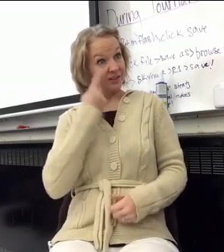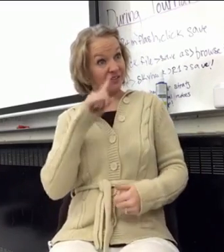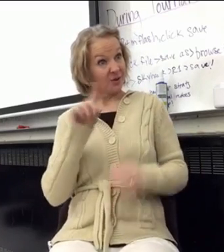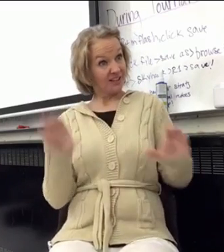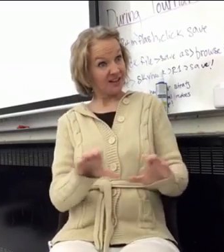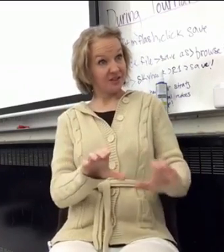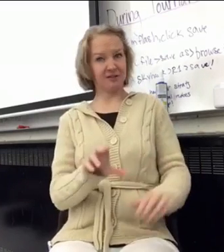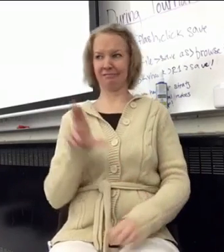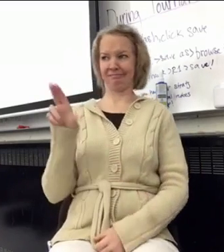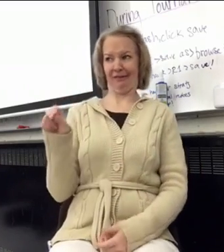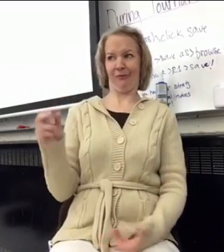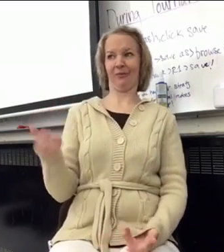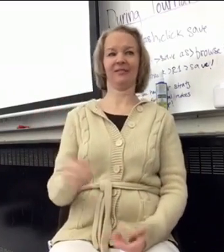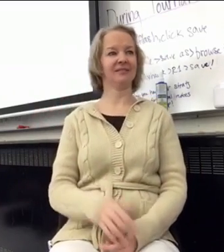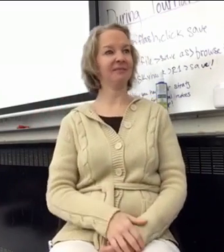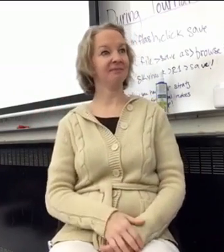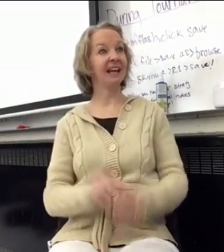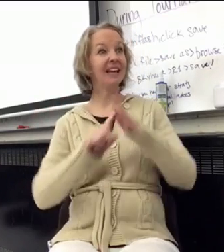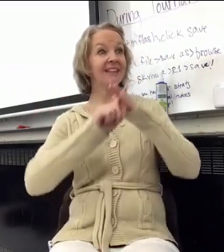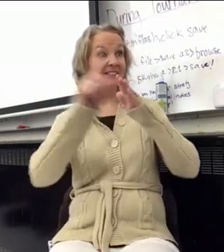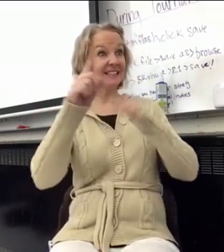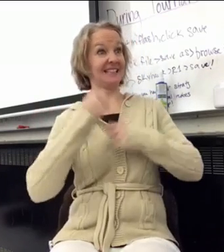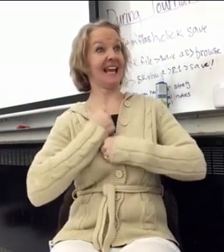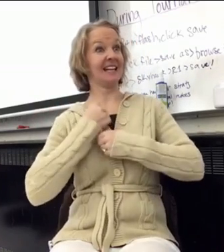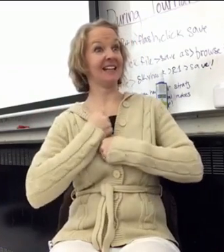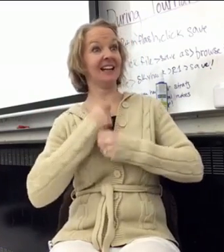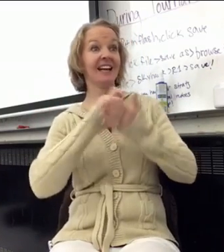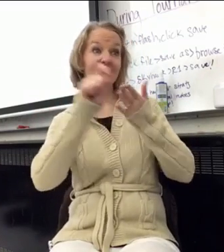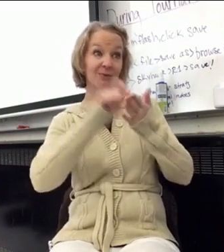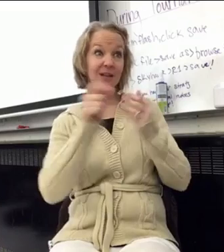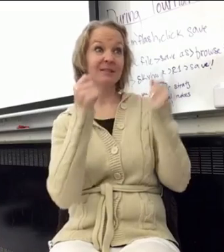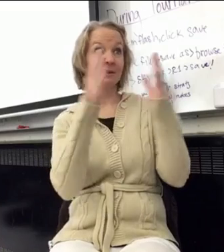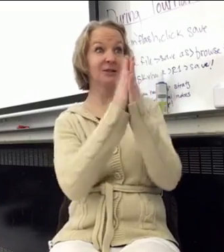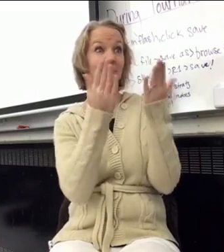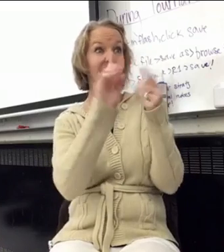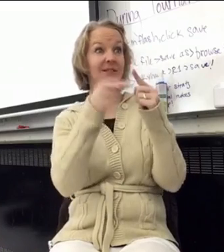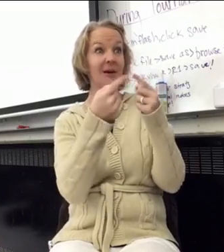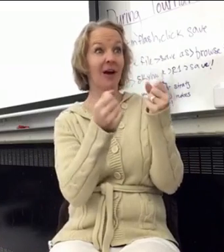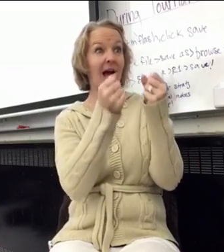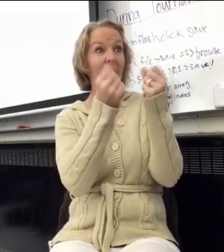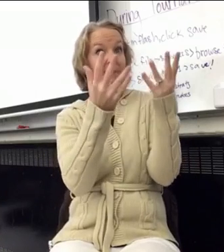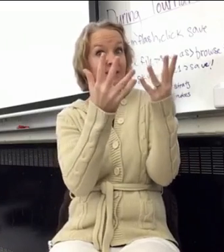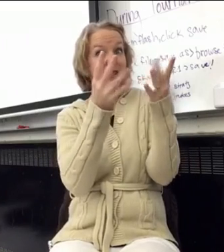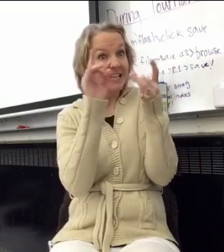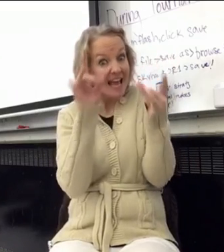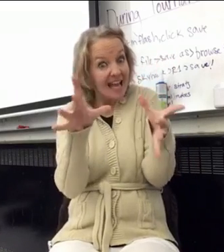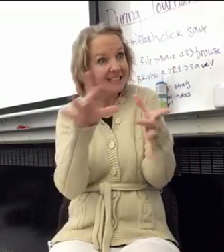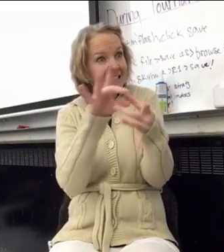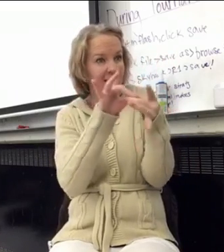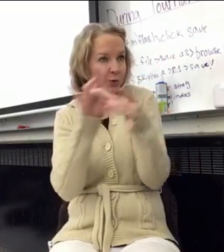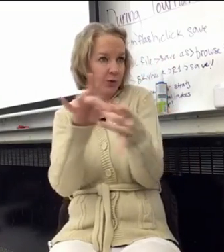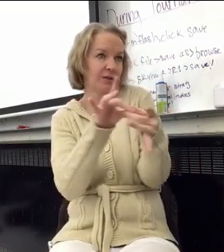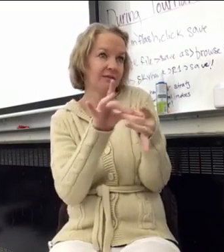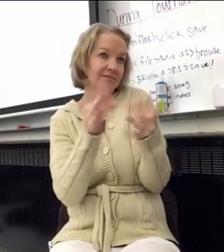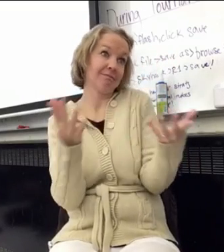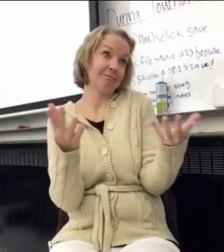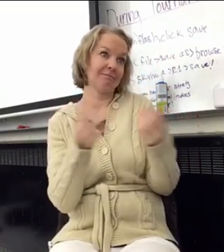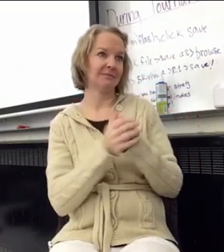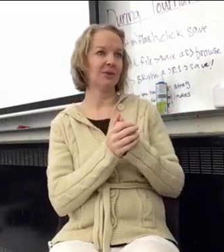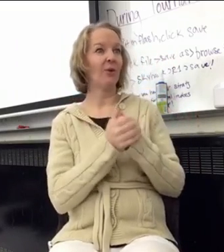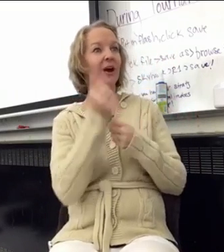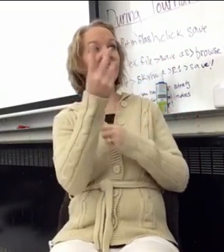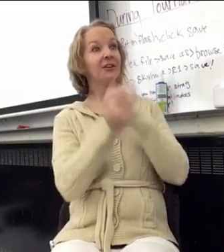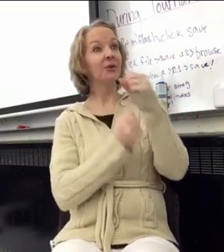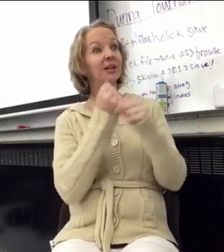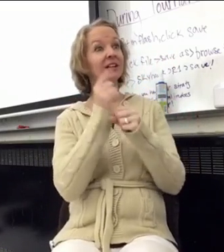actions? No. He actually flees to Canada, and he writes a whole bunch of books about how much he hates the Union. Now, what happens is that a few